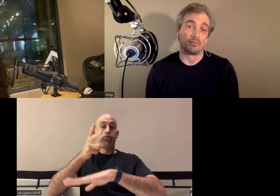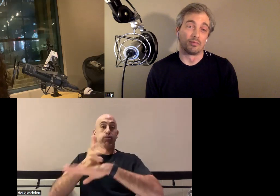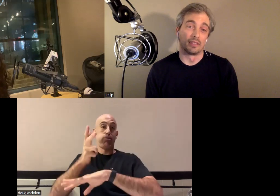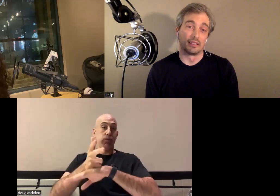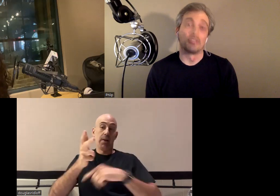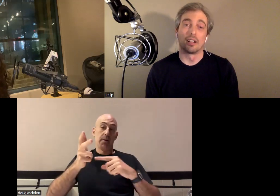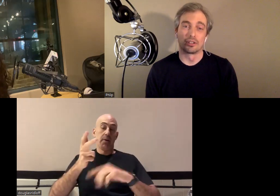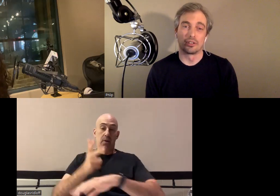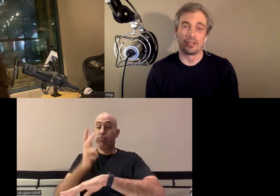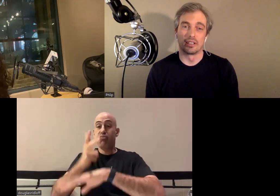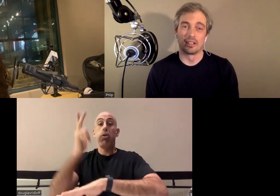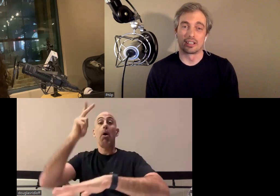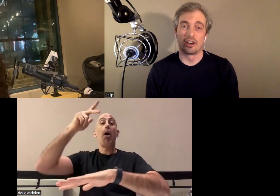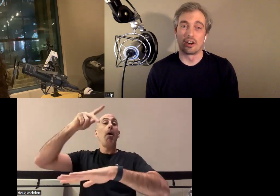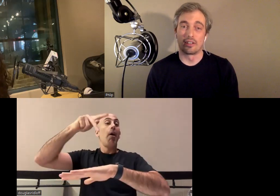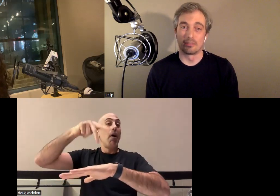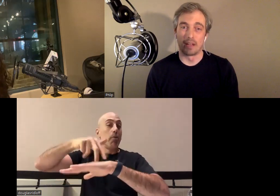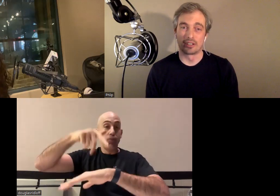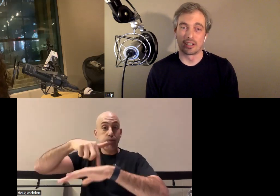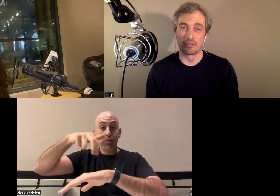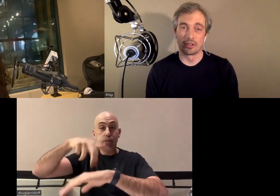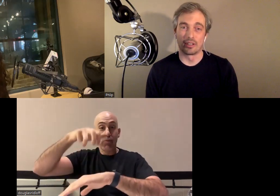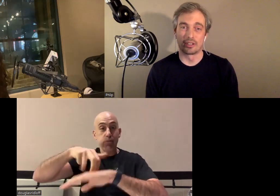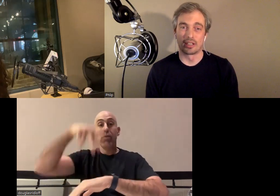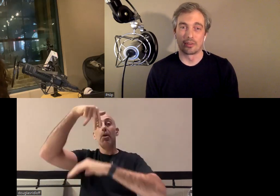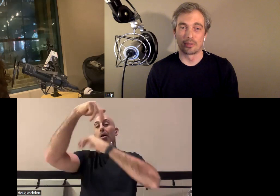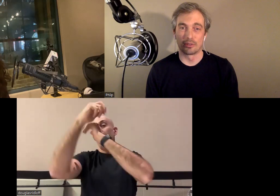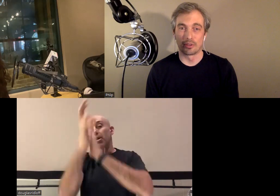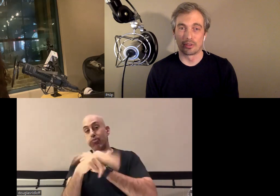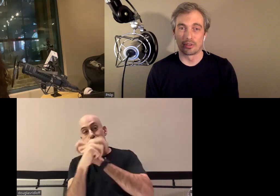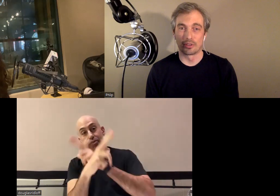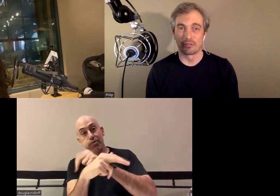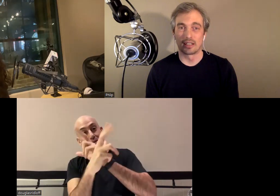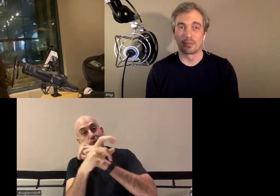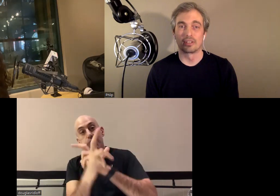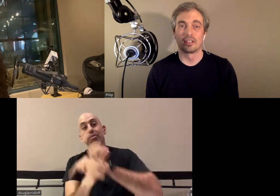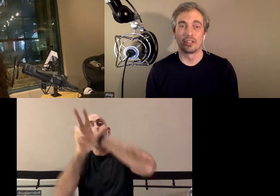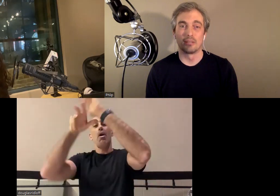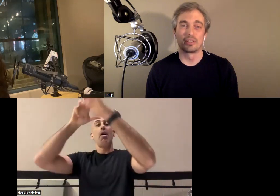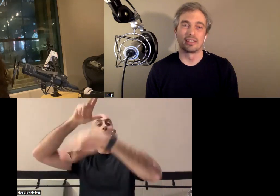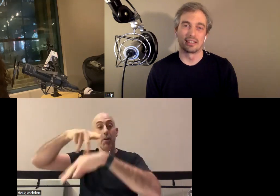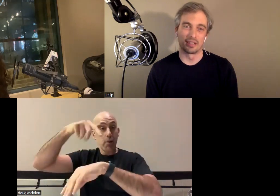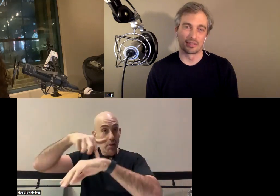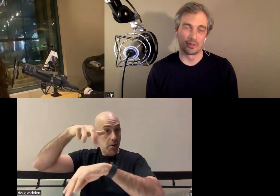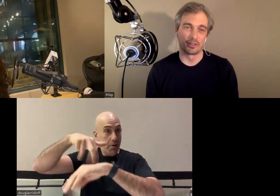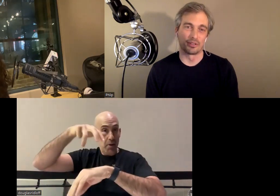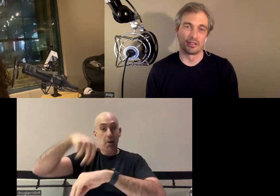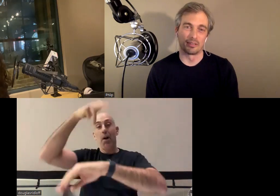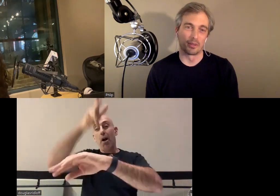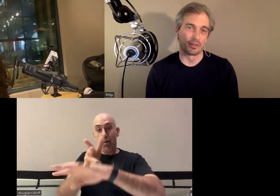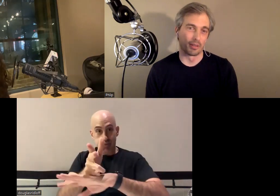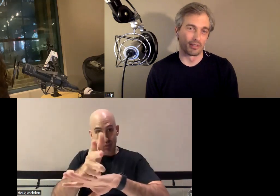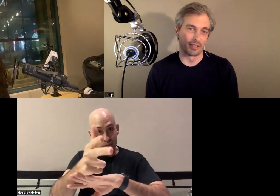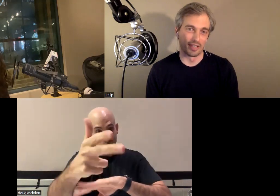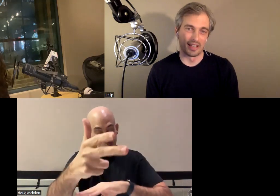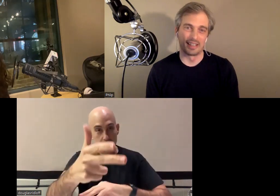or I'll show you here, is a car that's bouncing on a road. It transforms into a person running. That person jumps. They transform